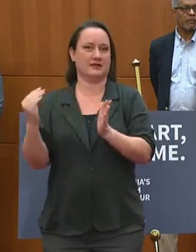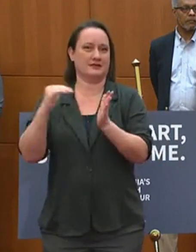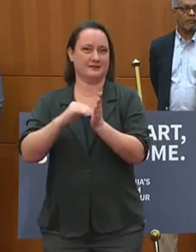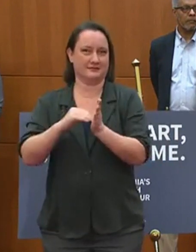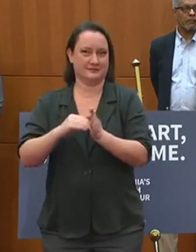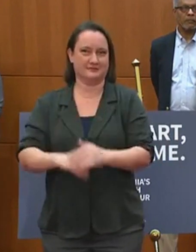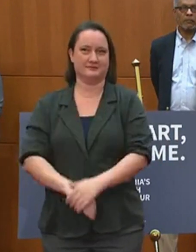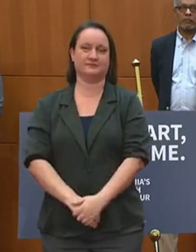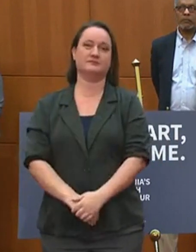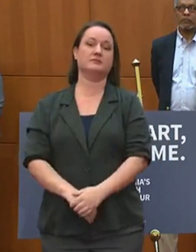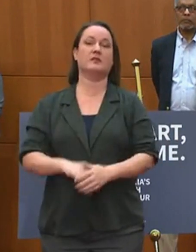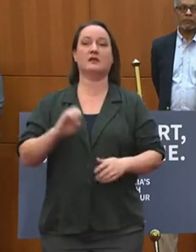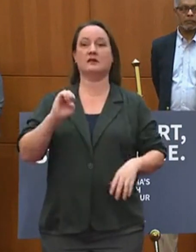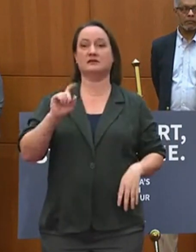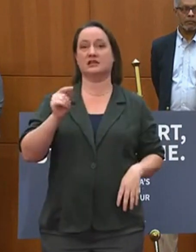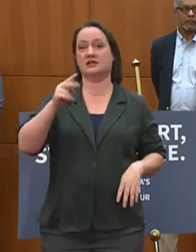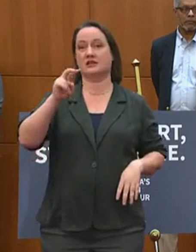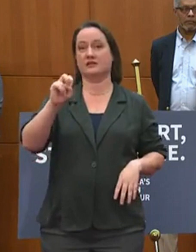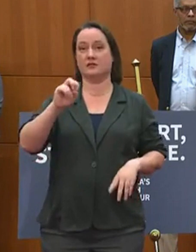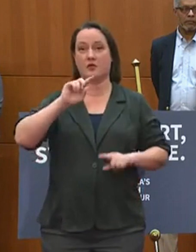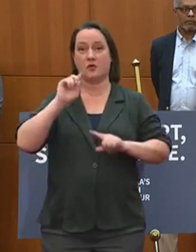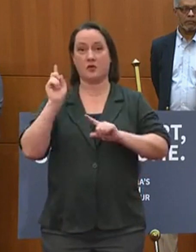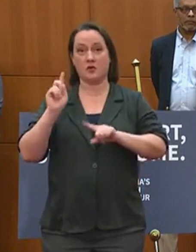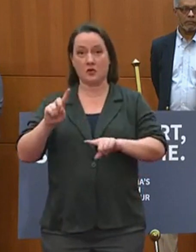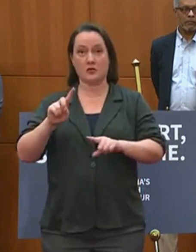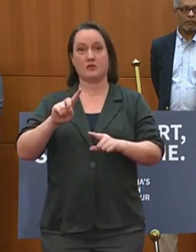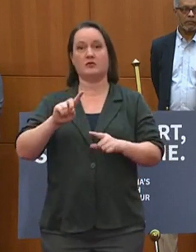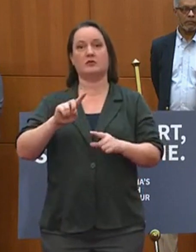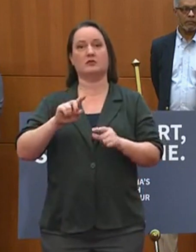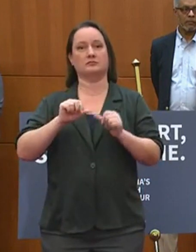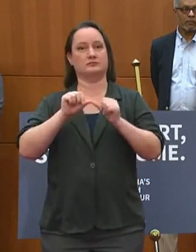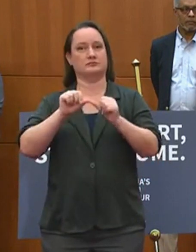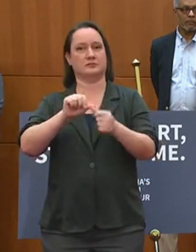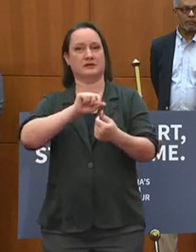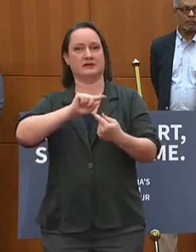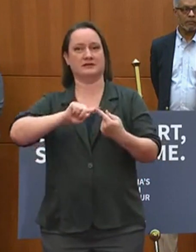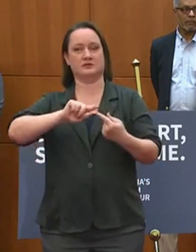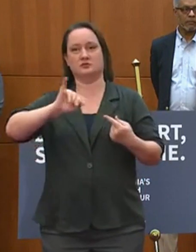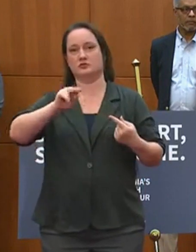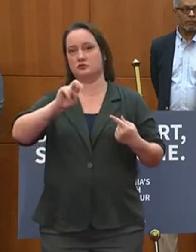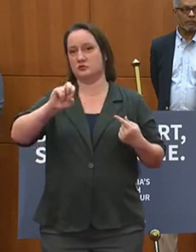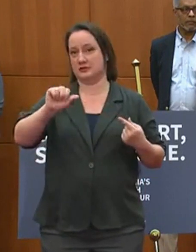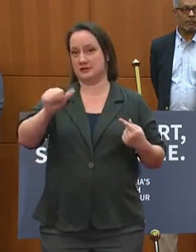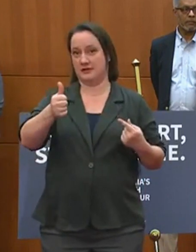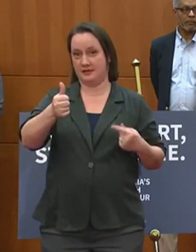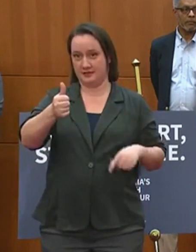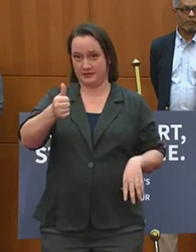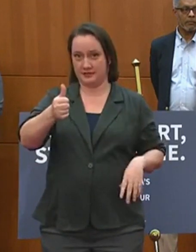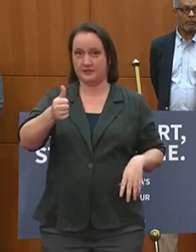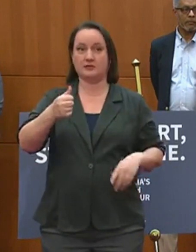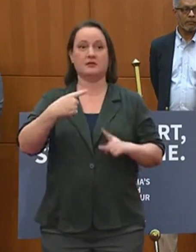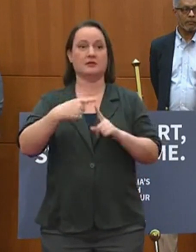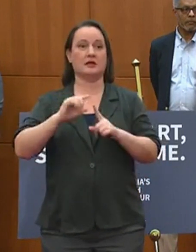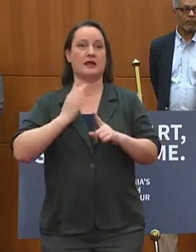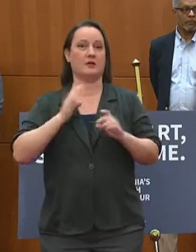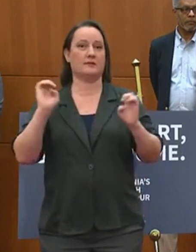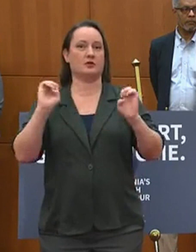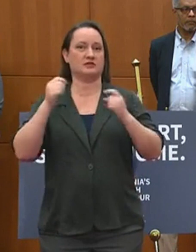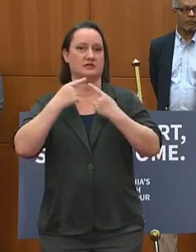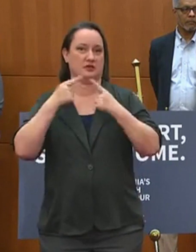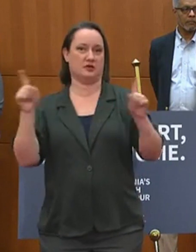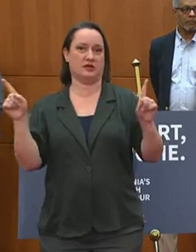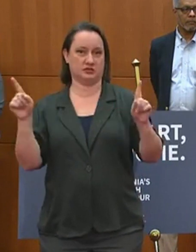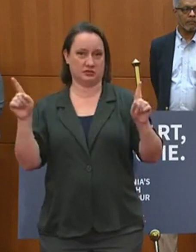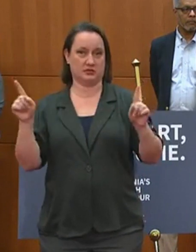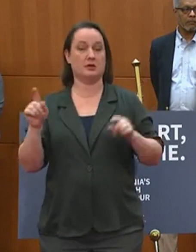That executive order lasts until June the 10th, as does our emergency declaration, unless